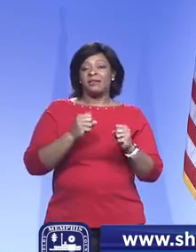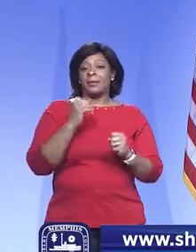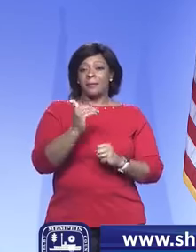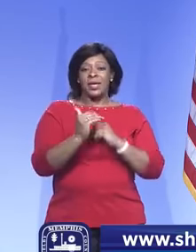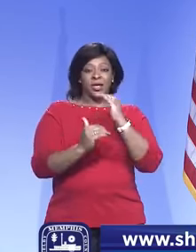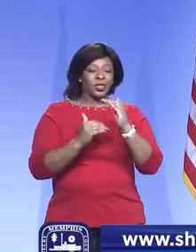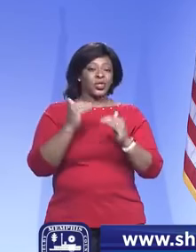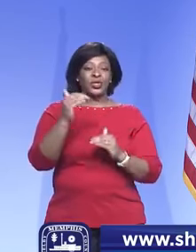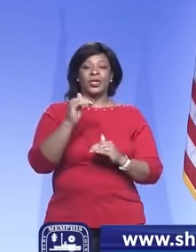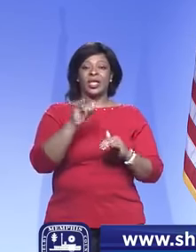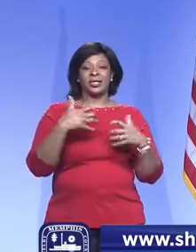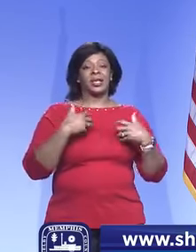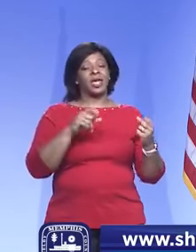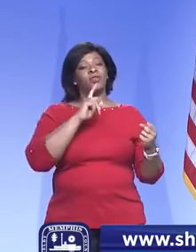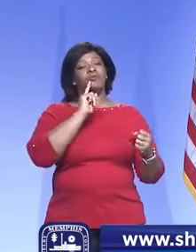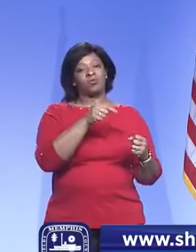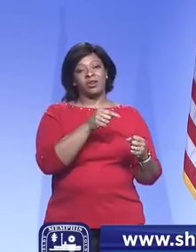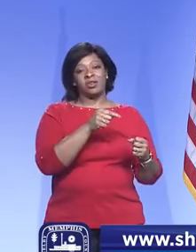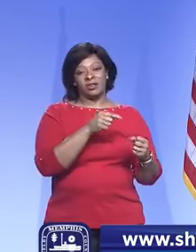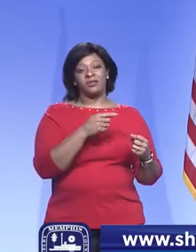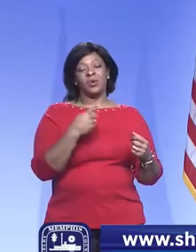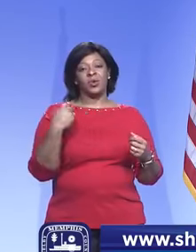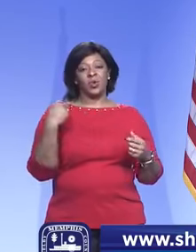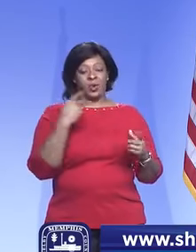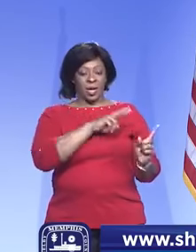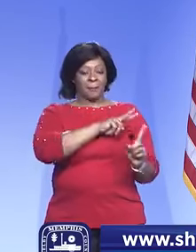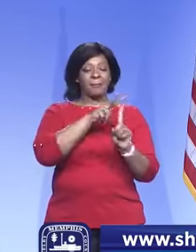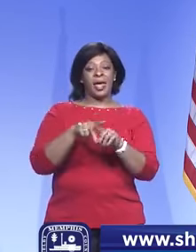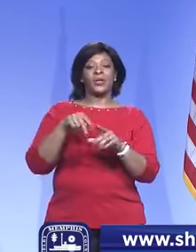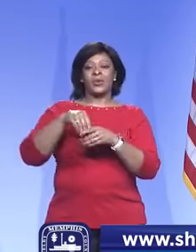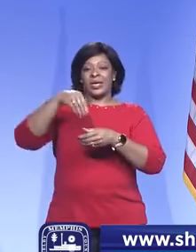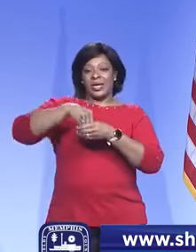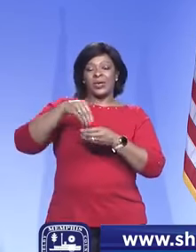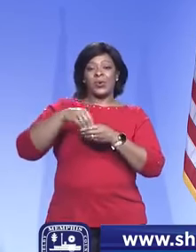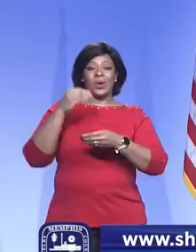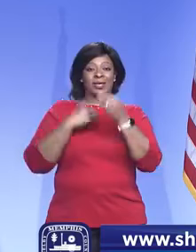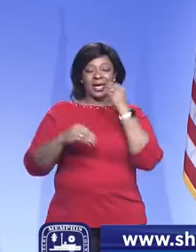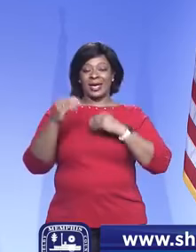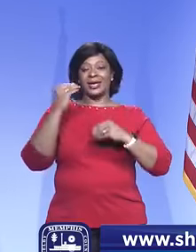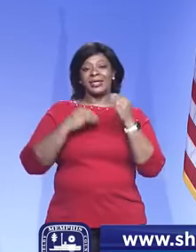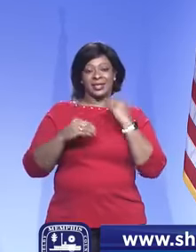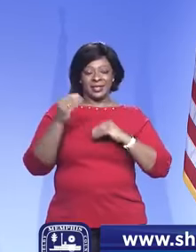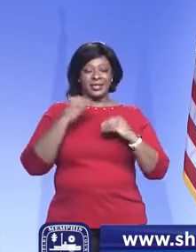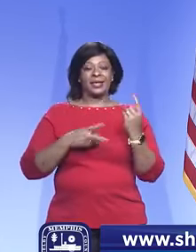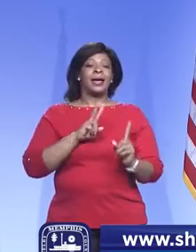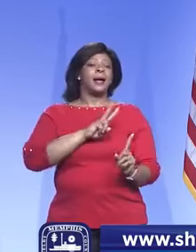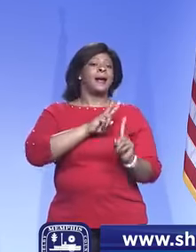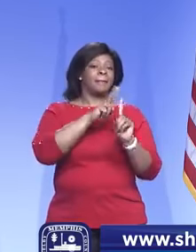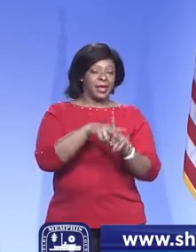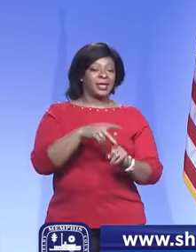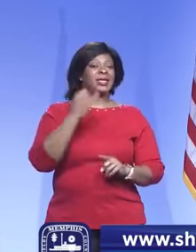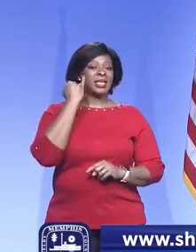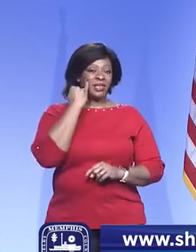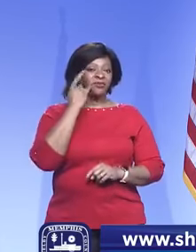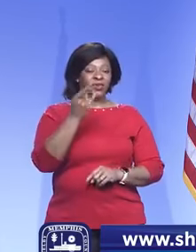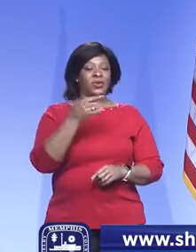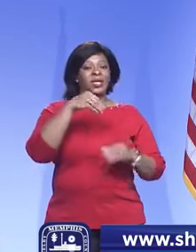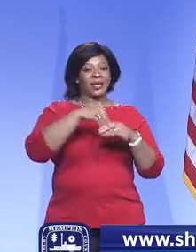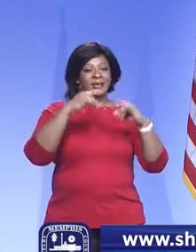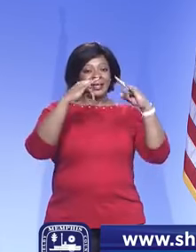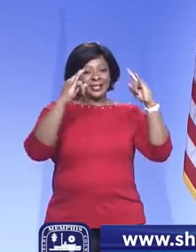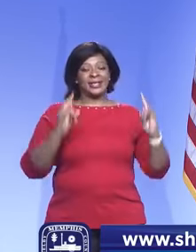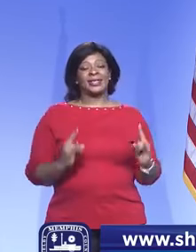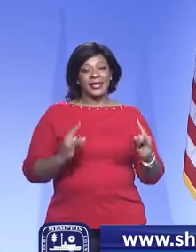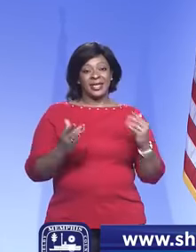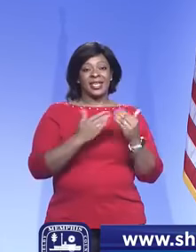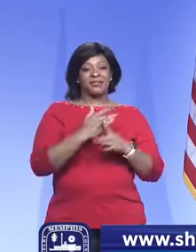in the health directive that applies to indoor dining applies if you're in a tent,